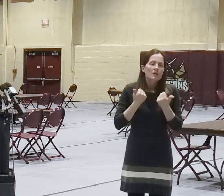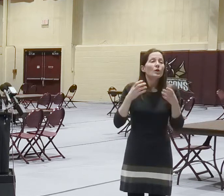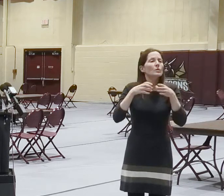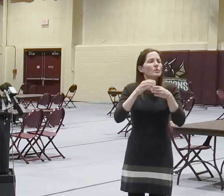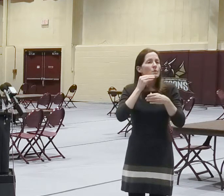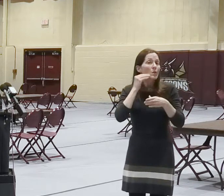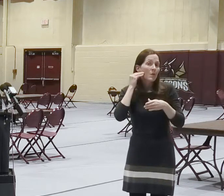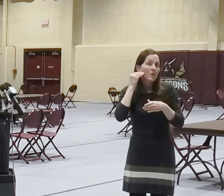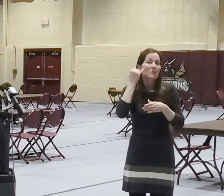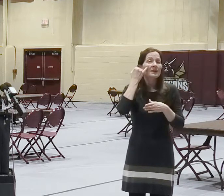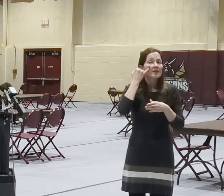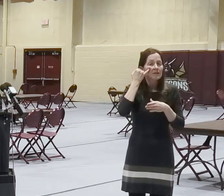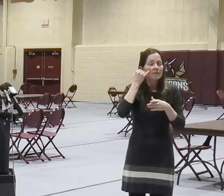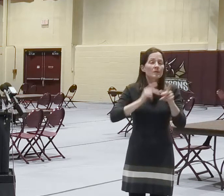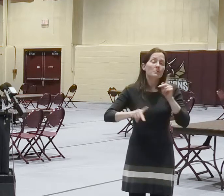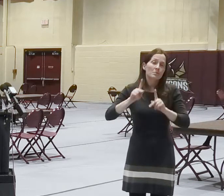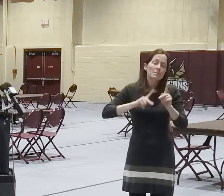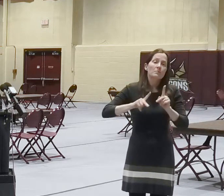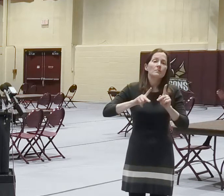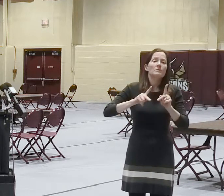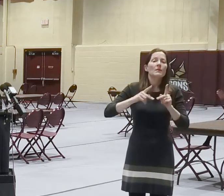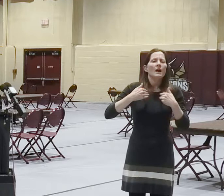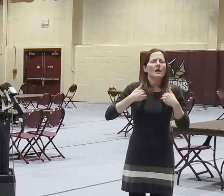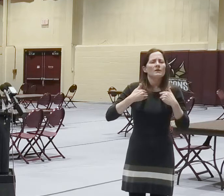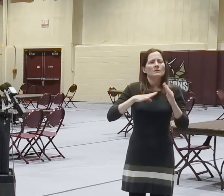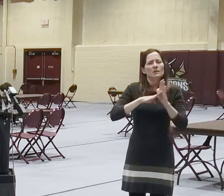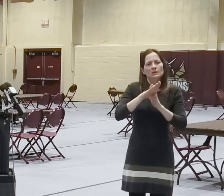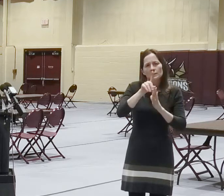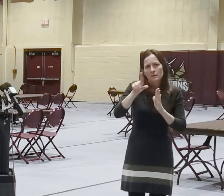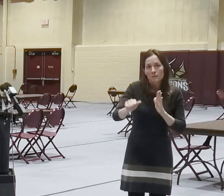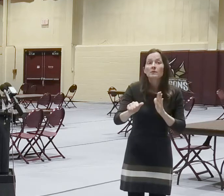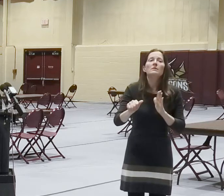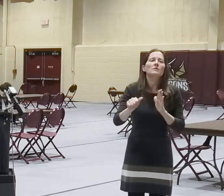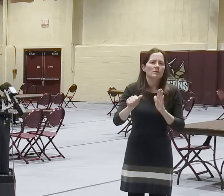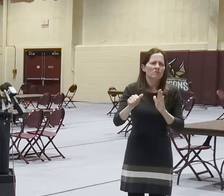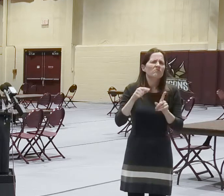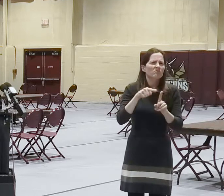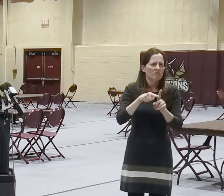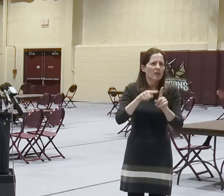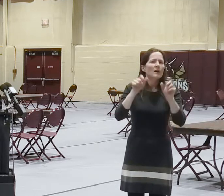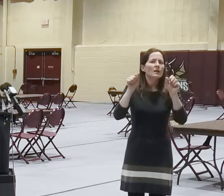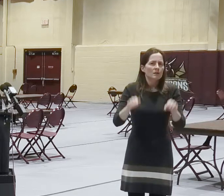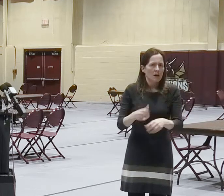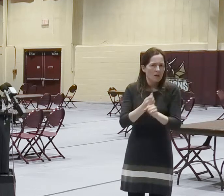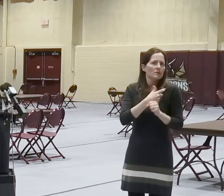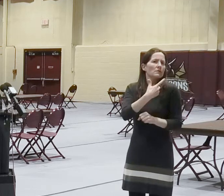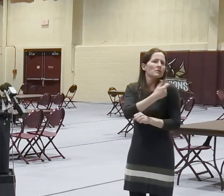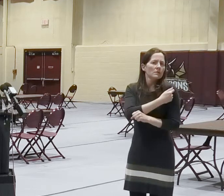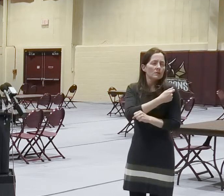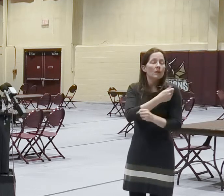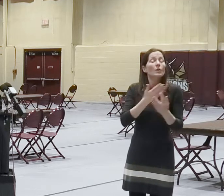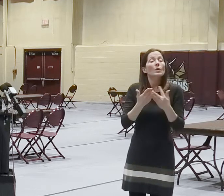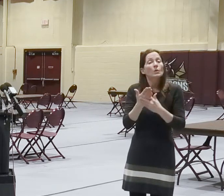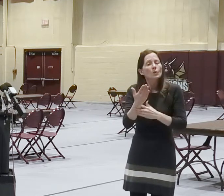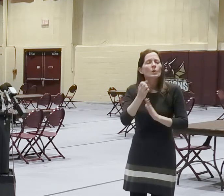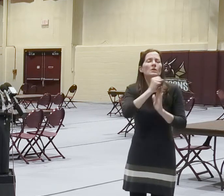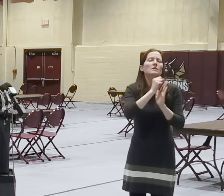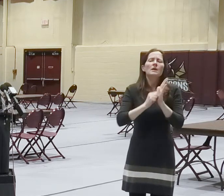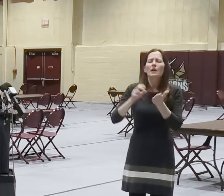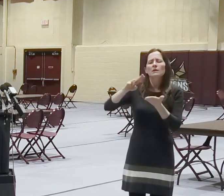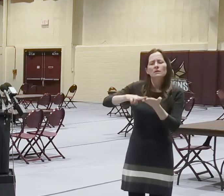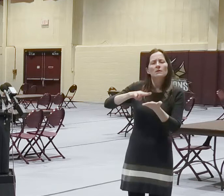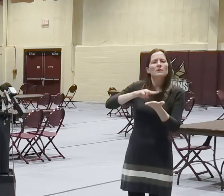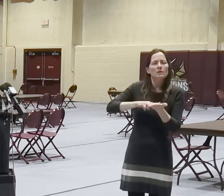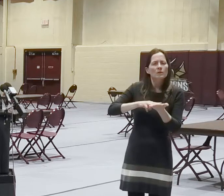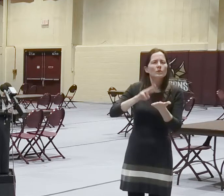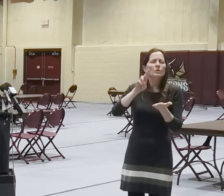developmentally disabled are able to be vaccinated by state contracted retail pharmacies, and this has begun.